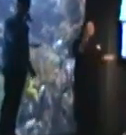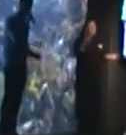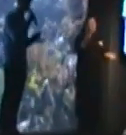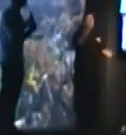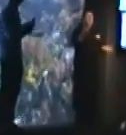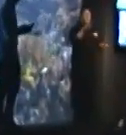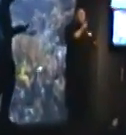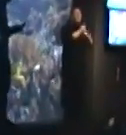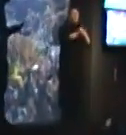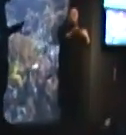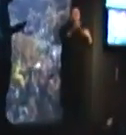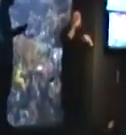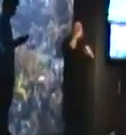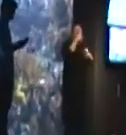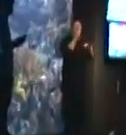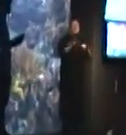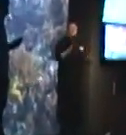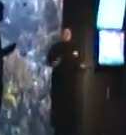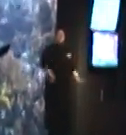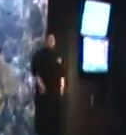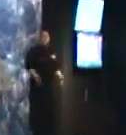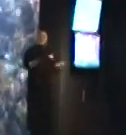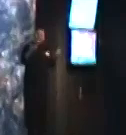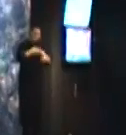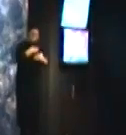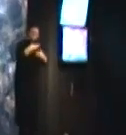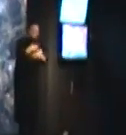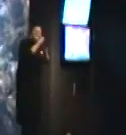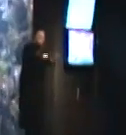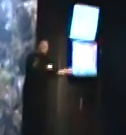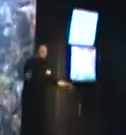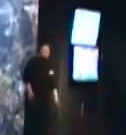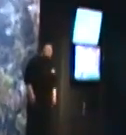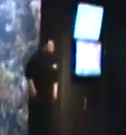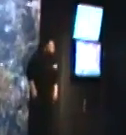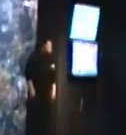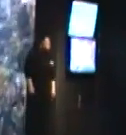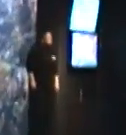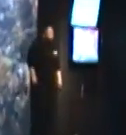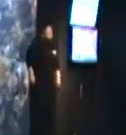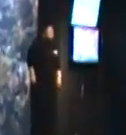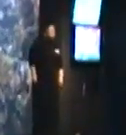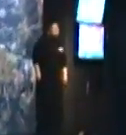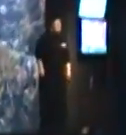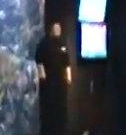All right, enjoy.